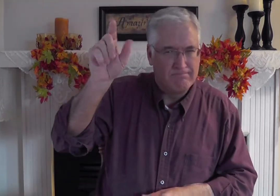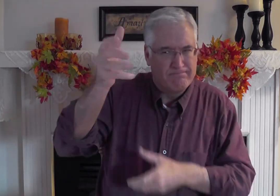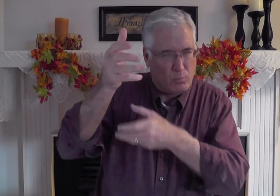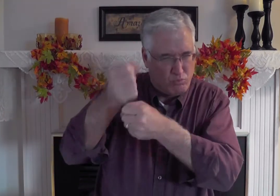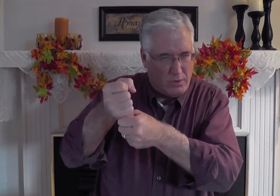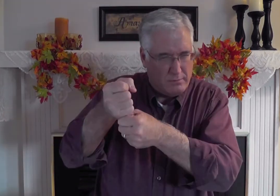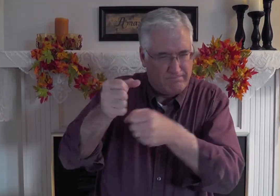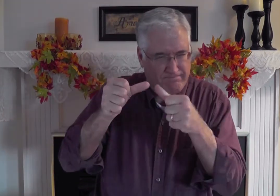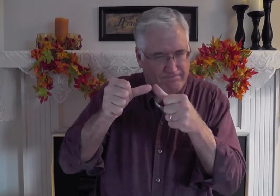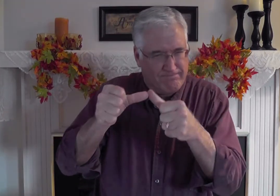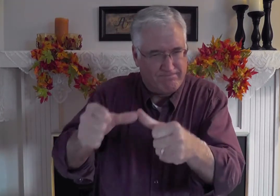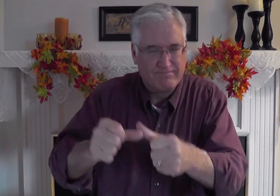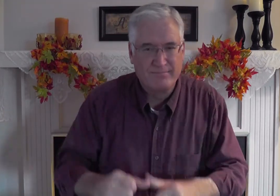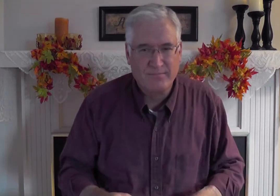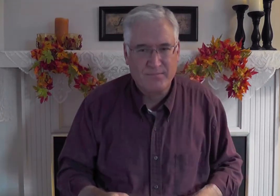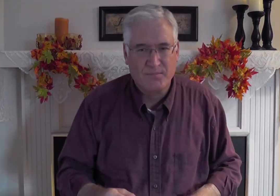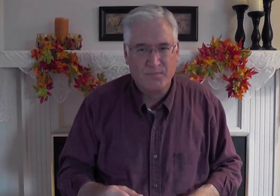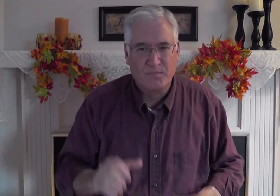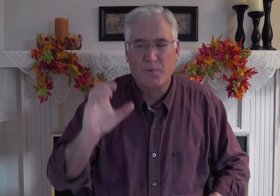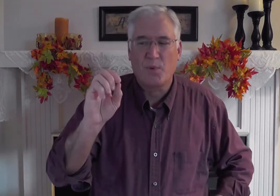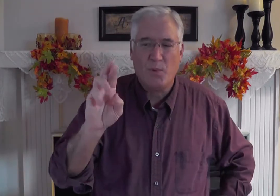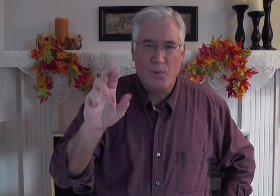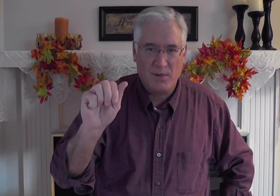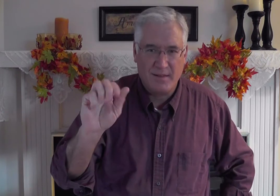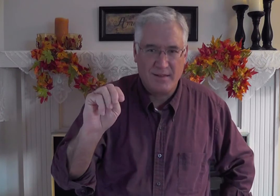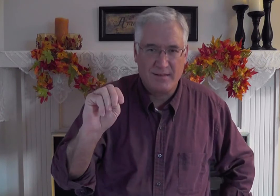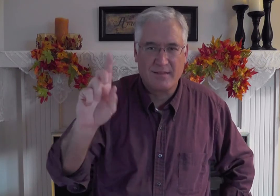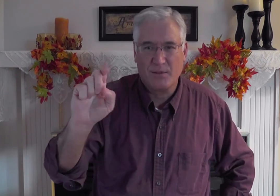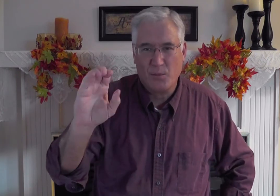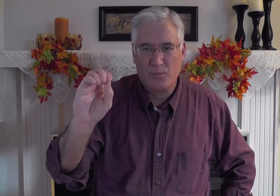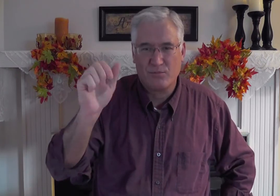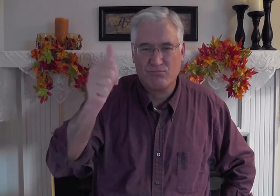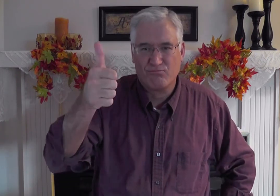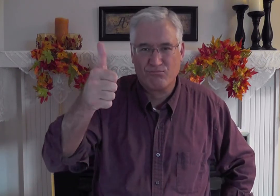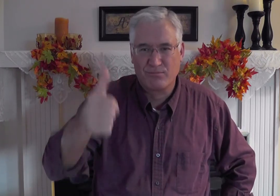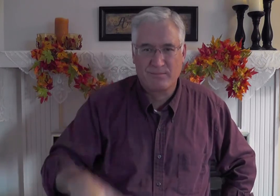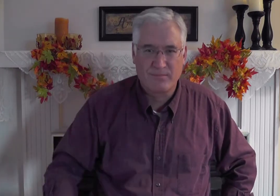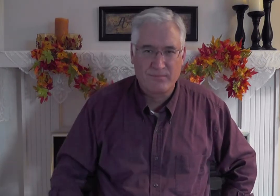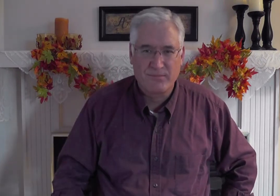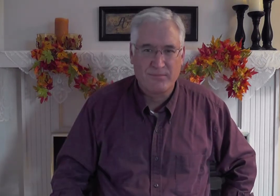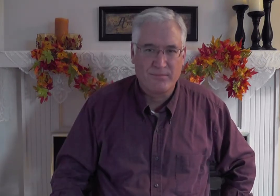promises to us. We should trust in him and persevere in that. Coram Deo.